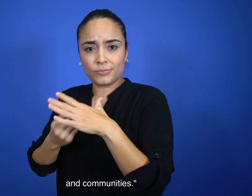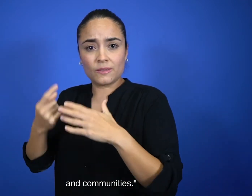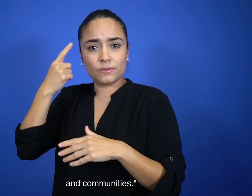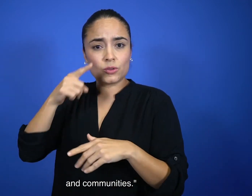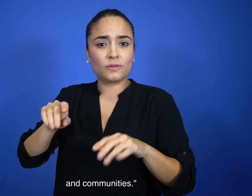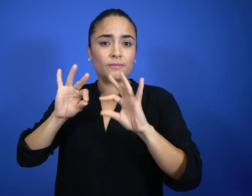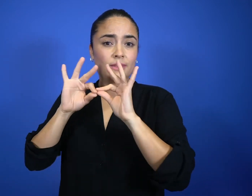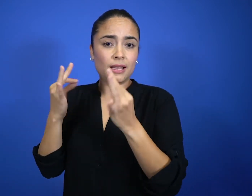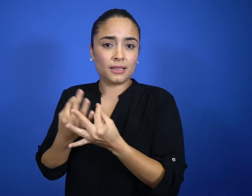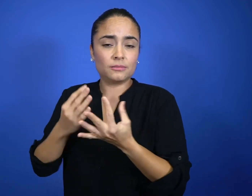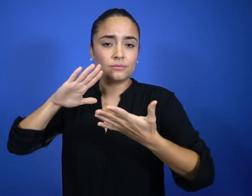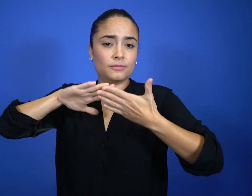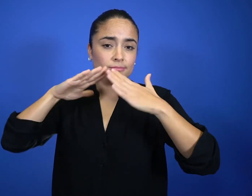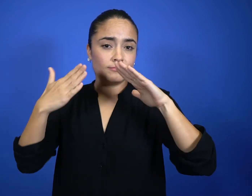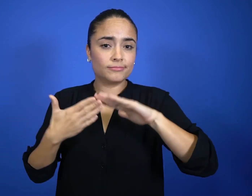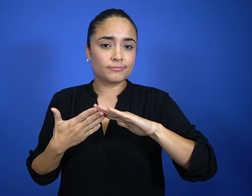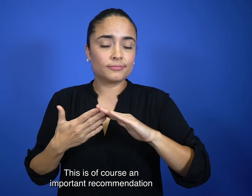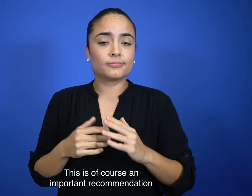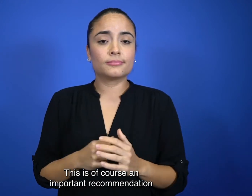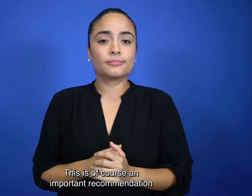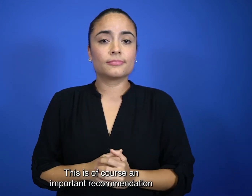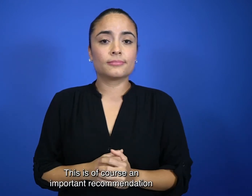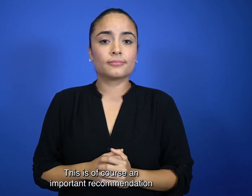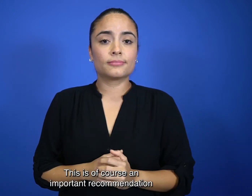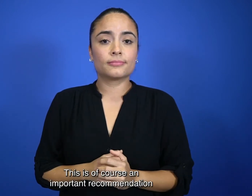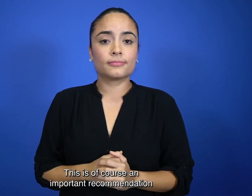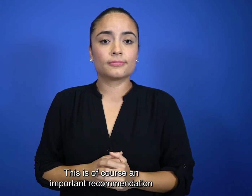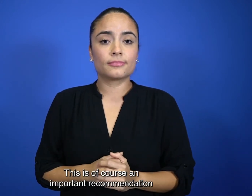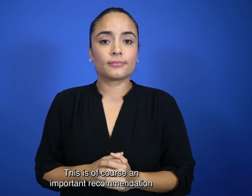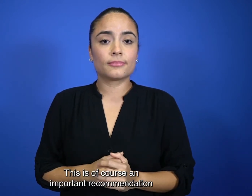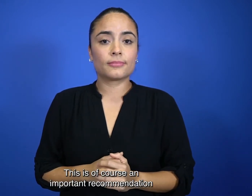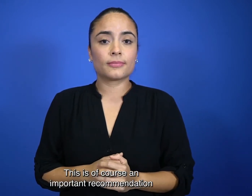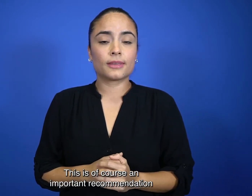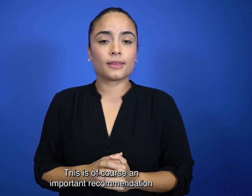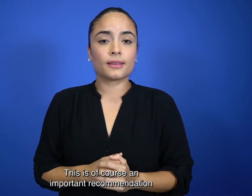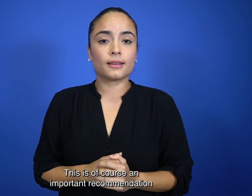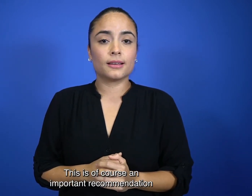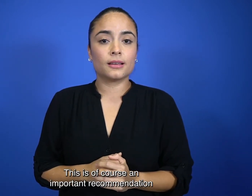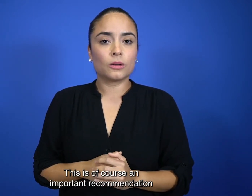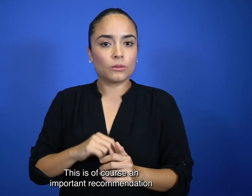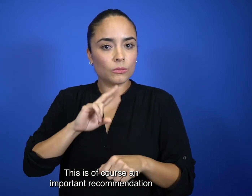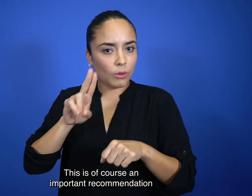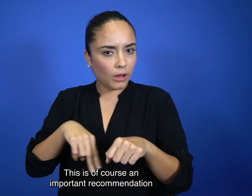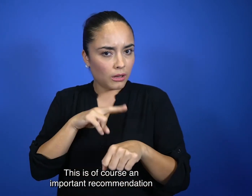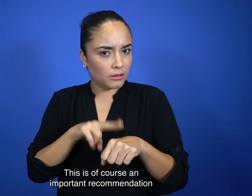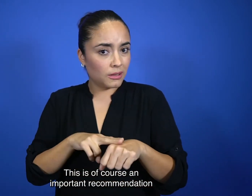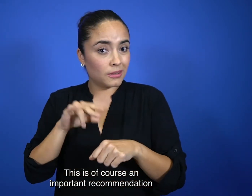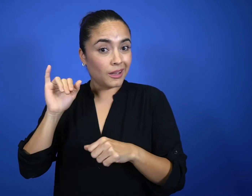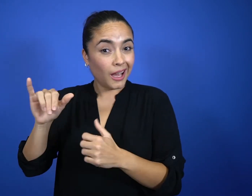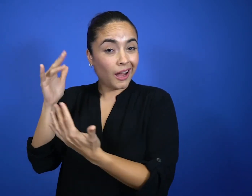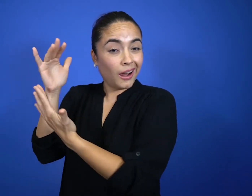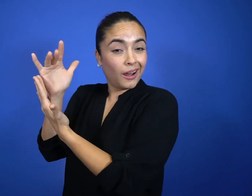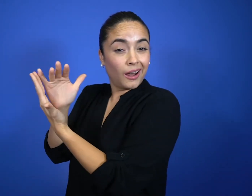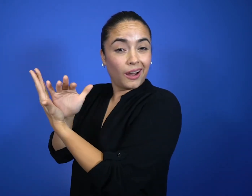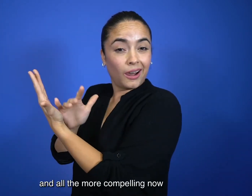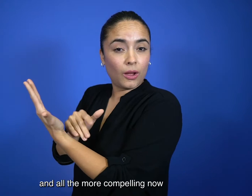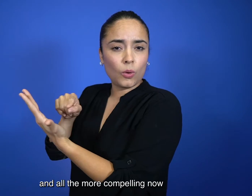communities. This is, of course, an important recommendation, and all the